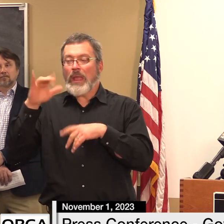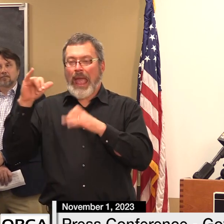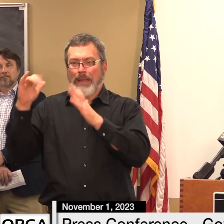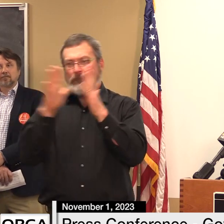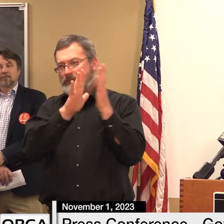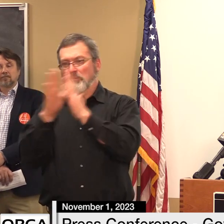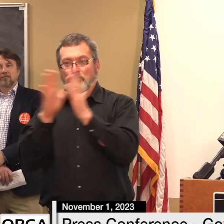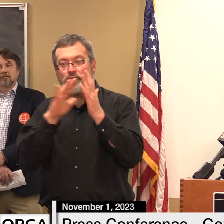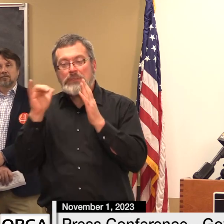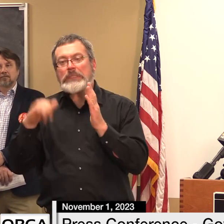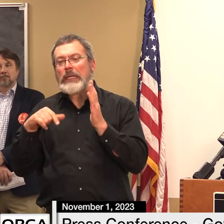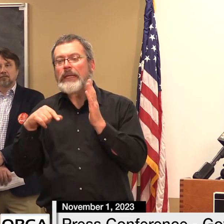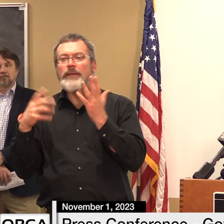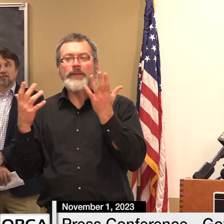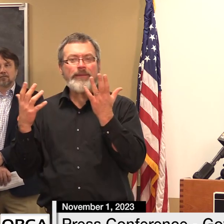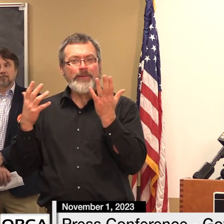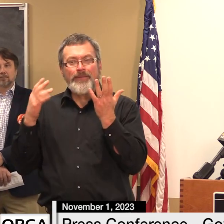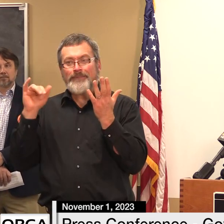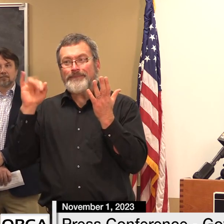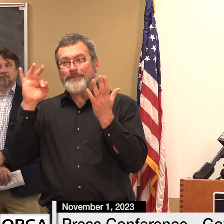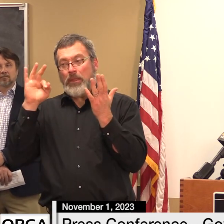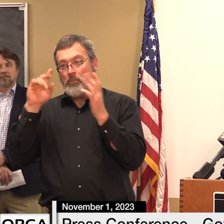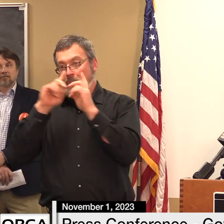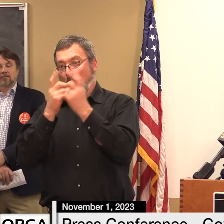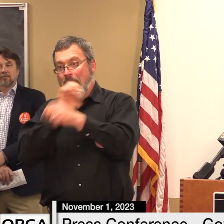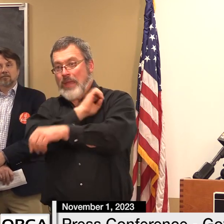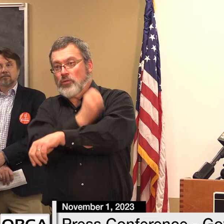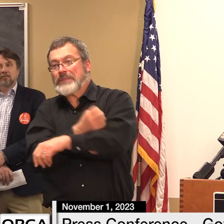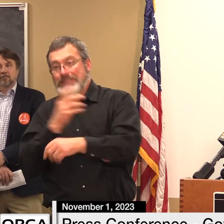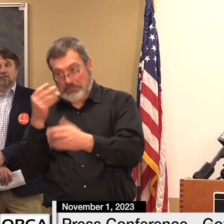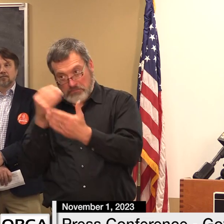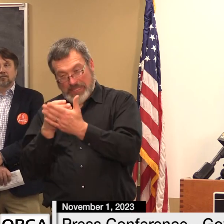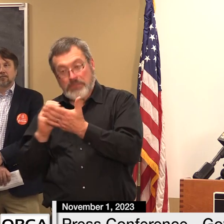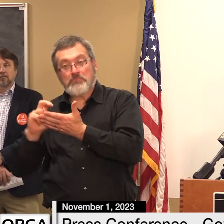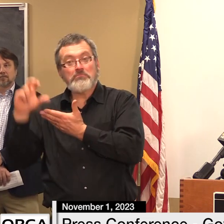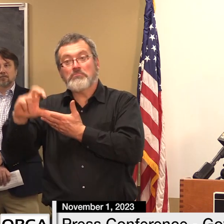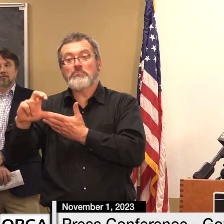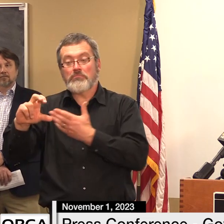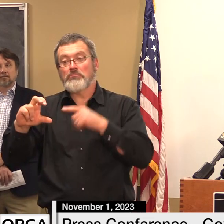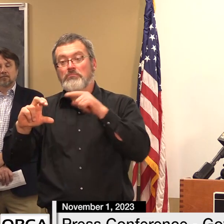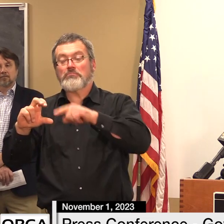that, you know, if the DOE is committing some money to it, then other